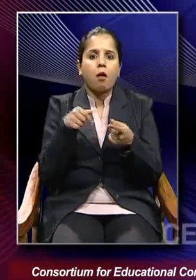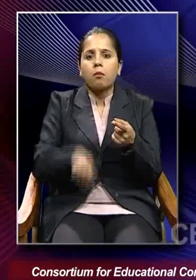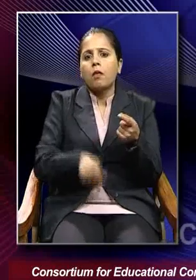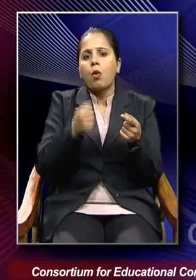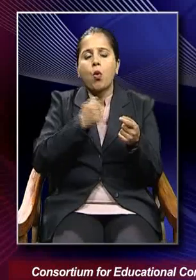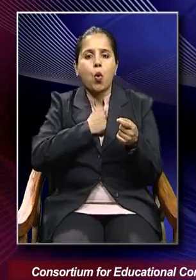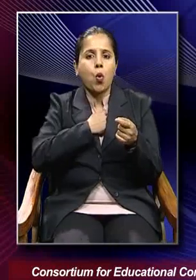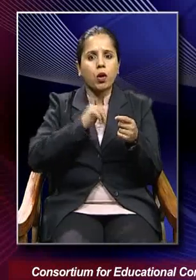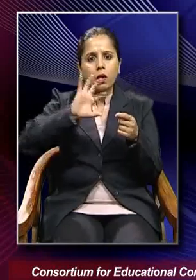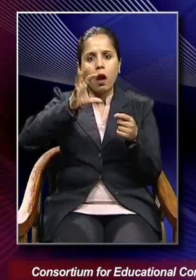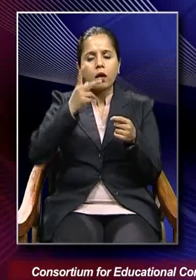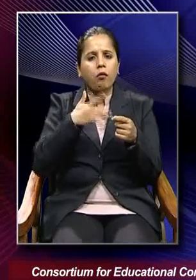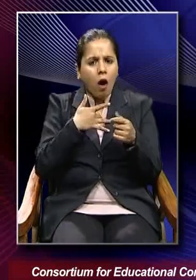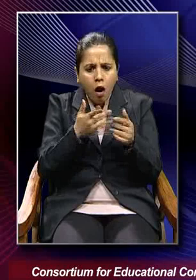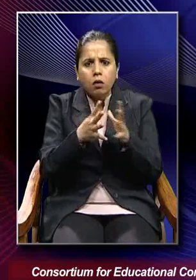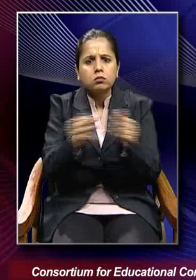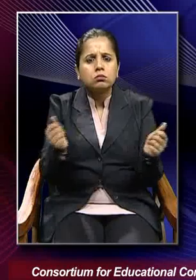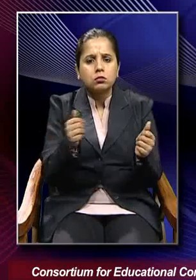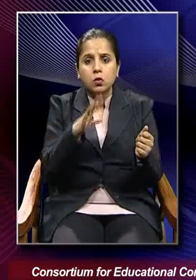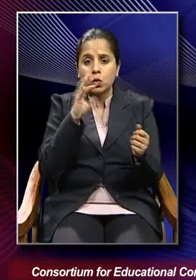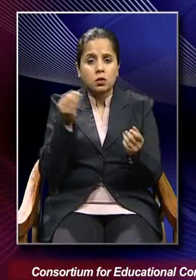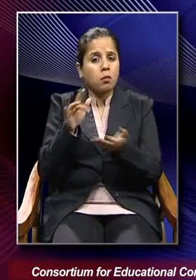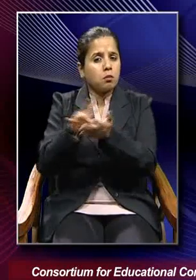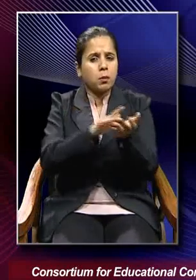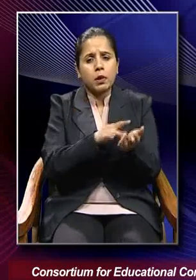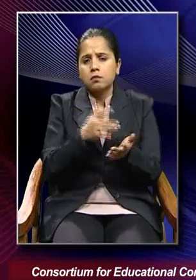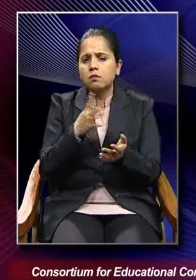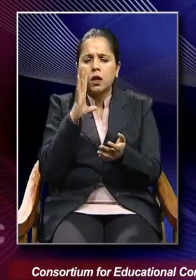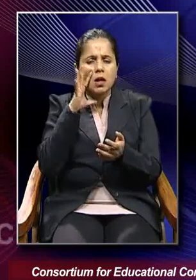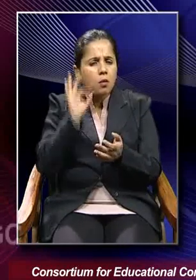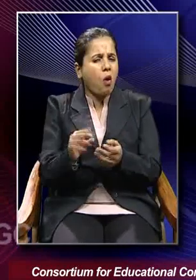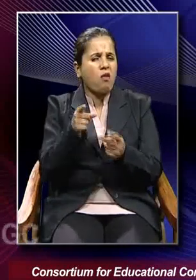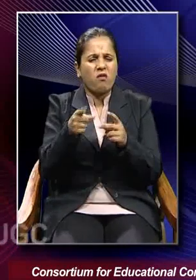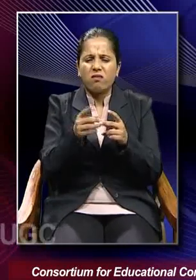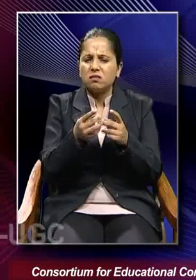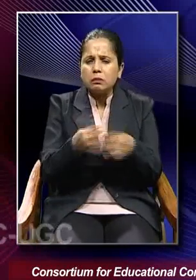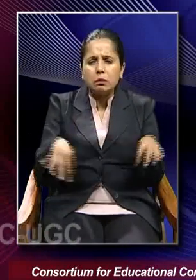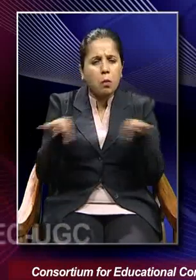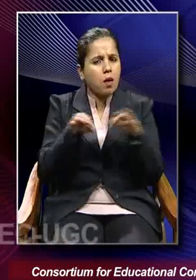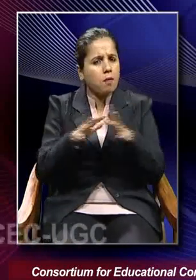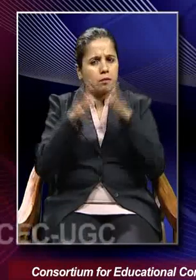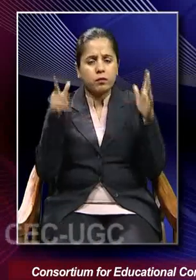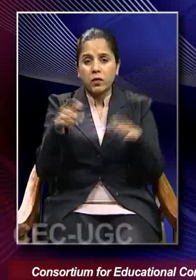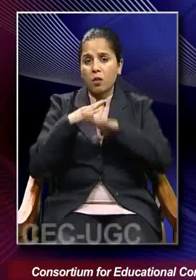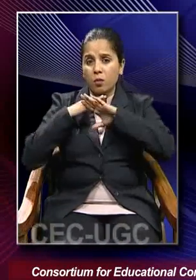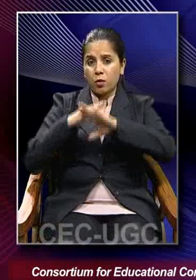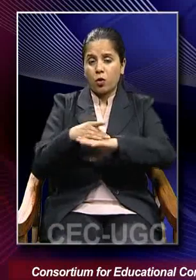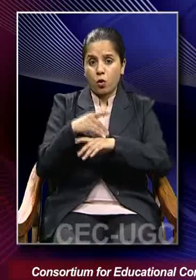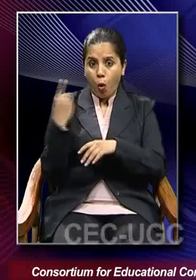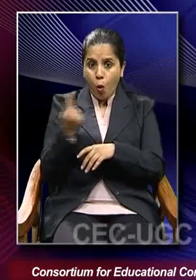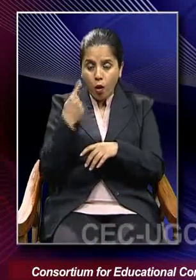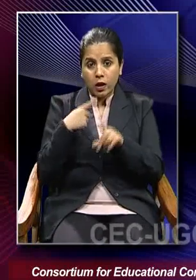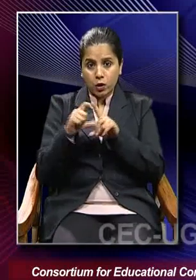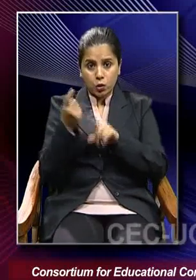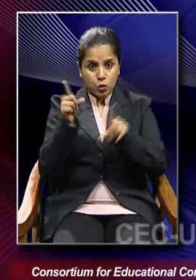of the world. Some places are extremely important. Their protection is not just the duty